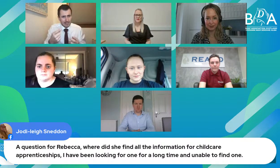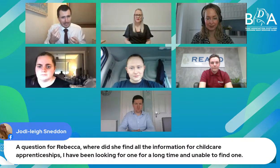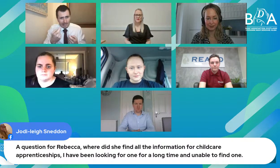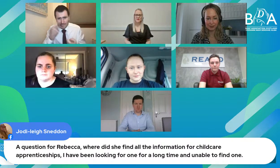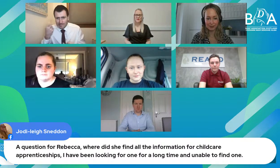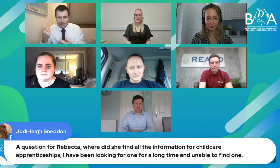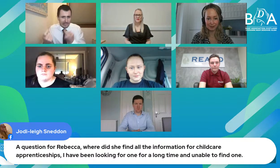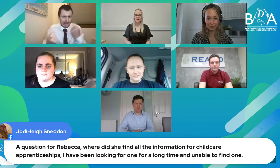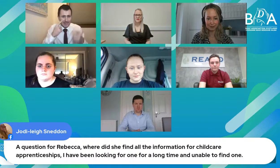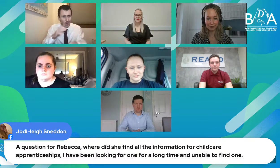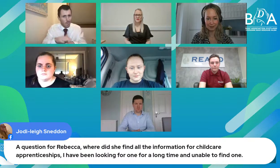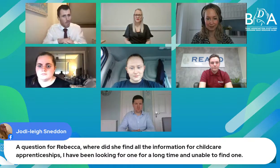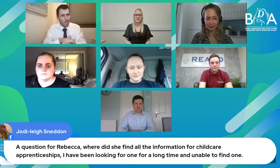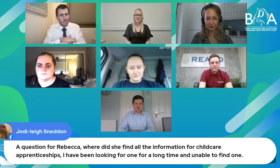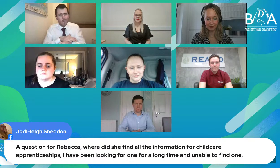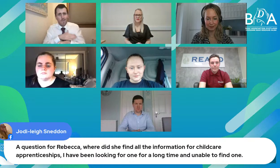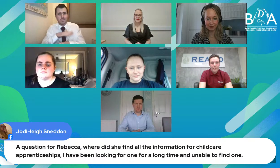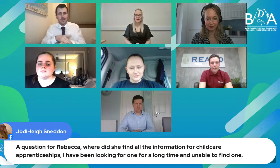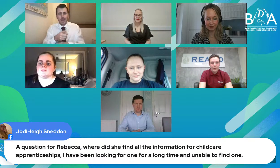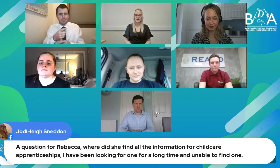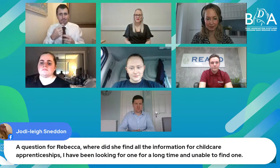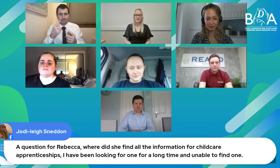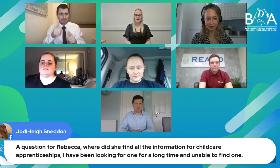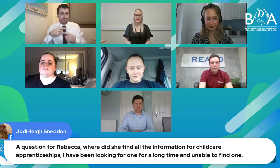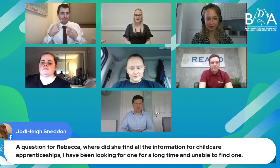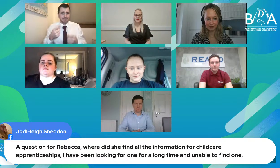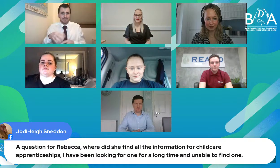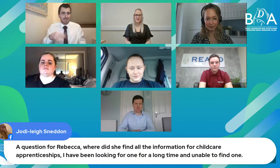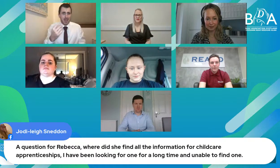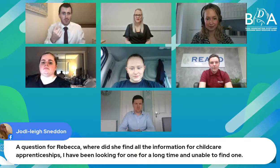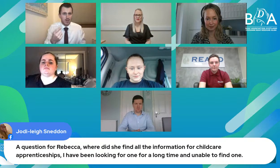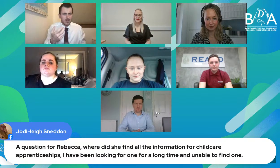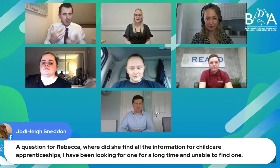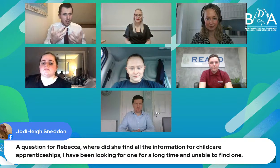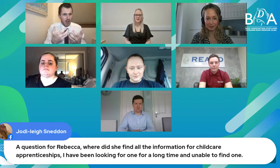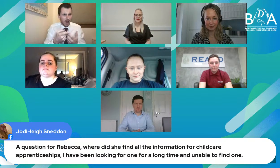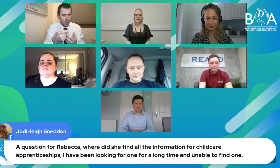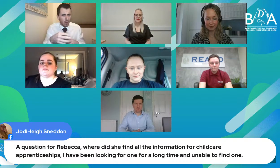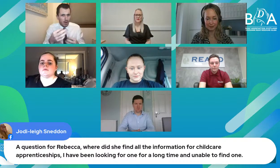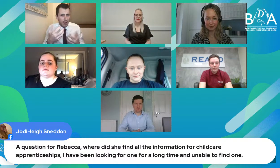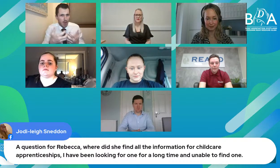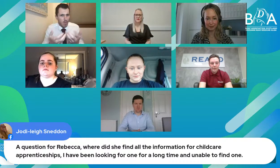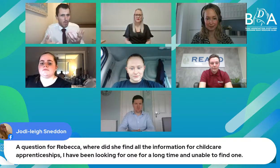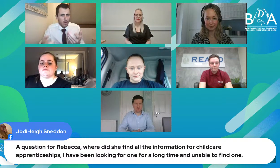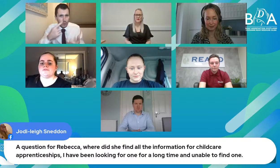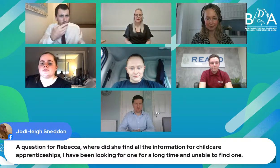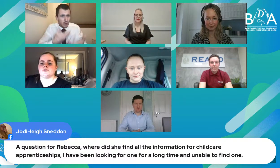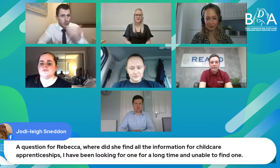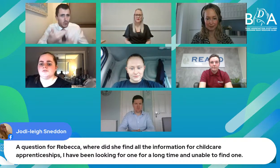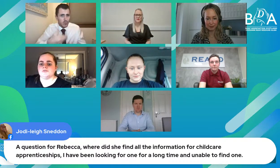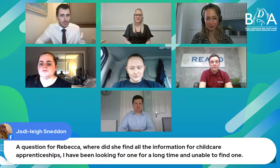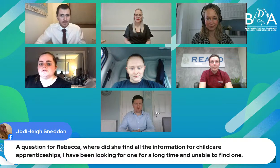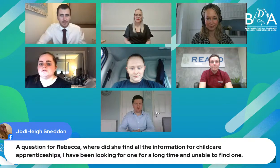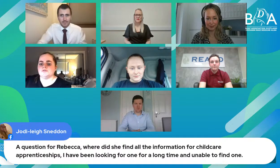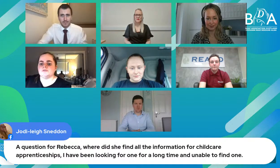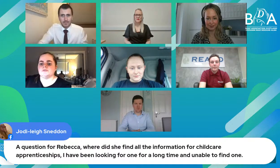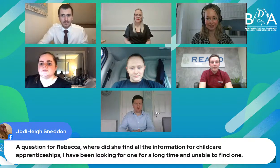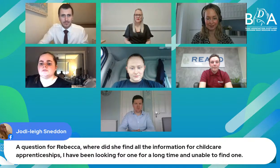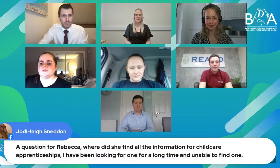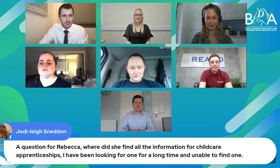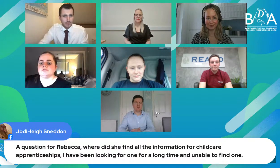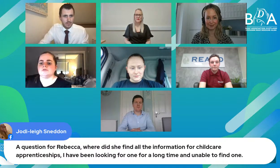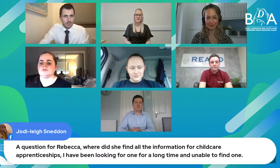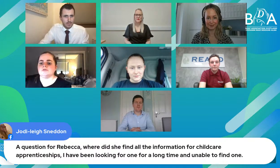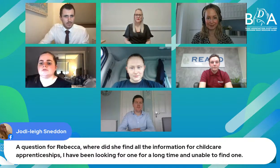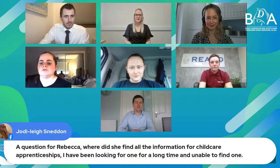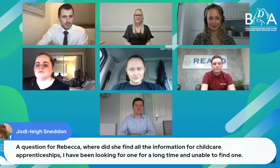Rebecca. Where did she find all the information for childcare apprenticeships? I have been looking for one for a long time and unable